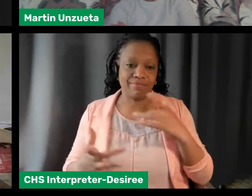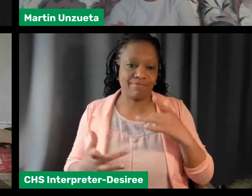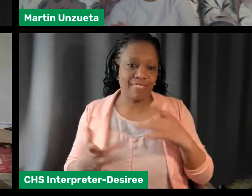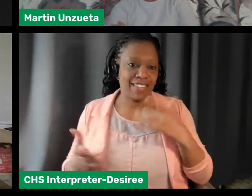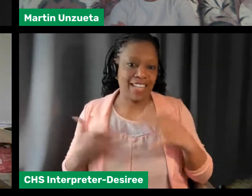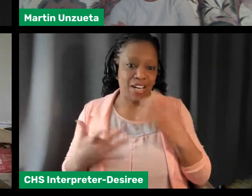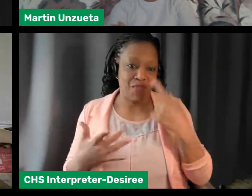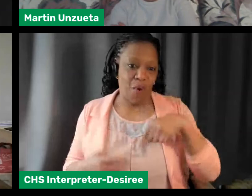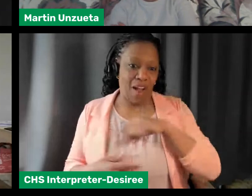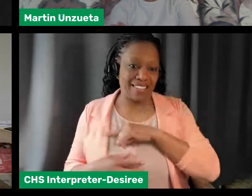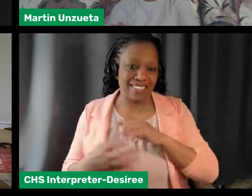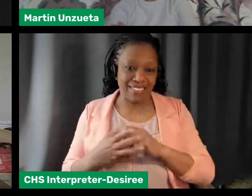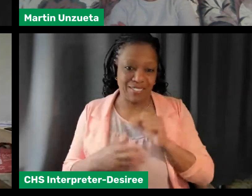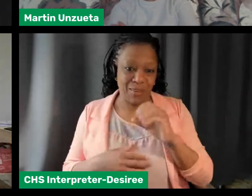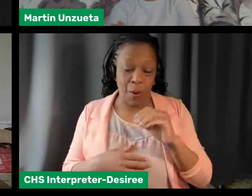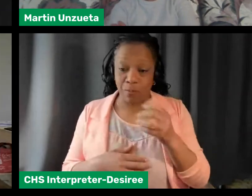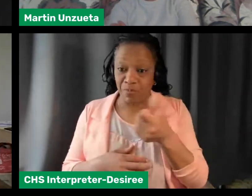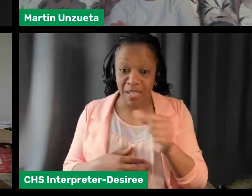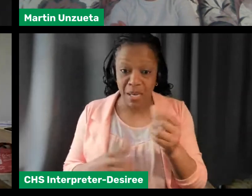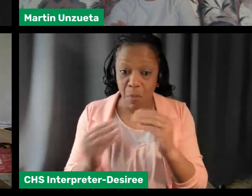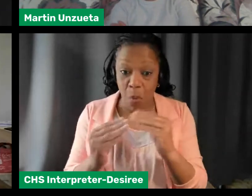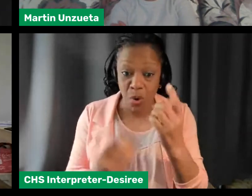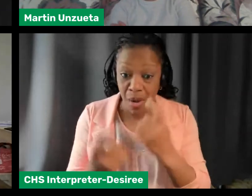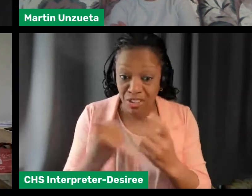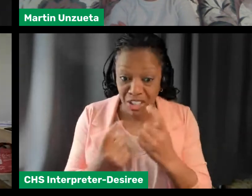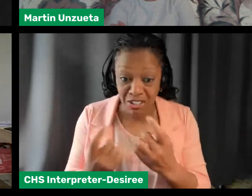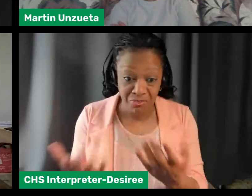and we'd love any additional questions that y'all have.